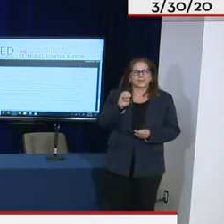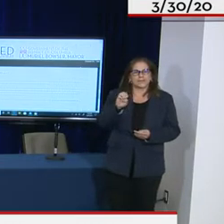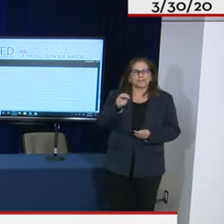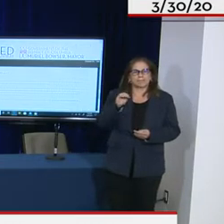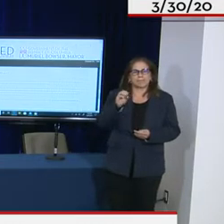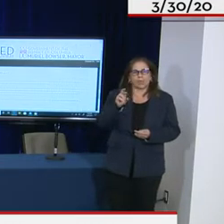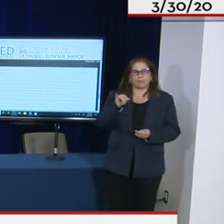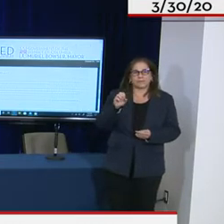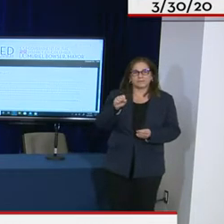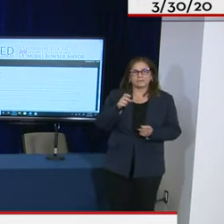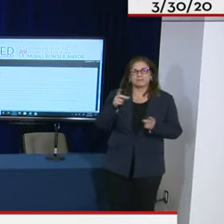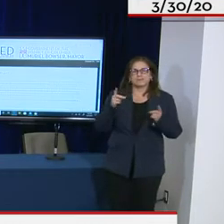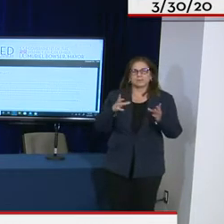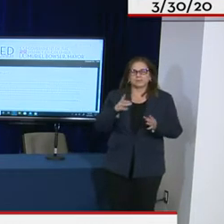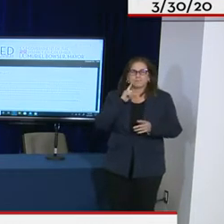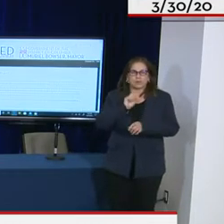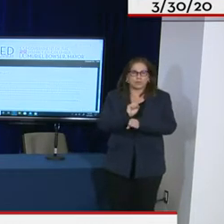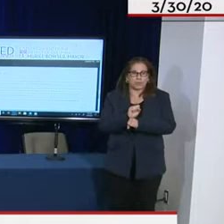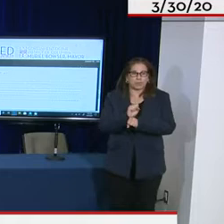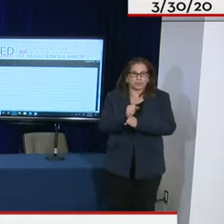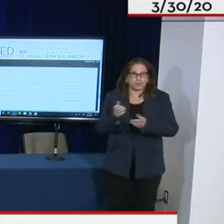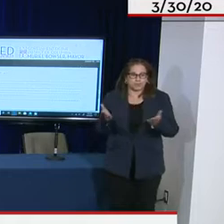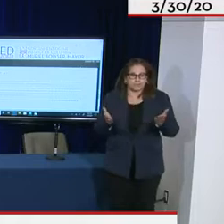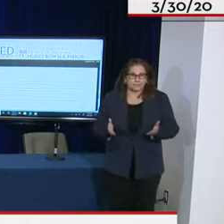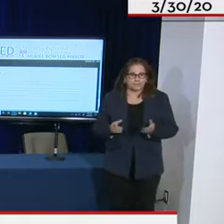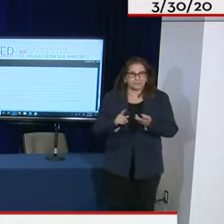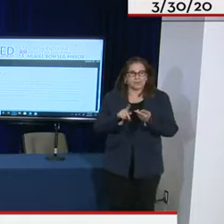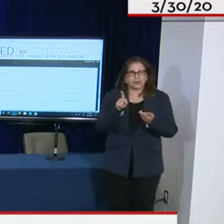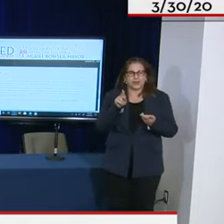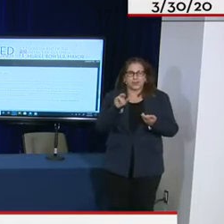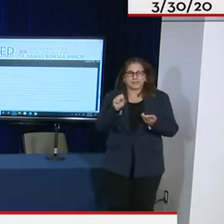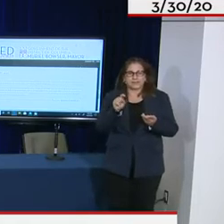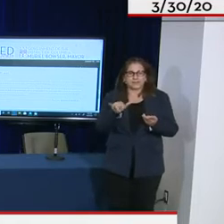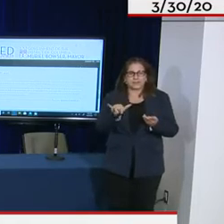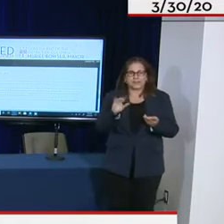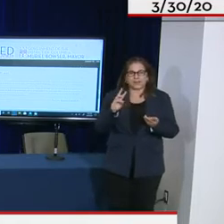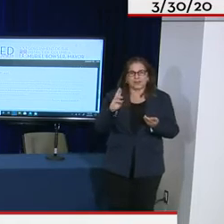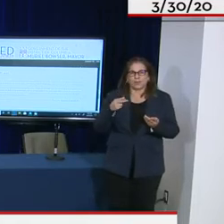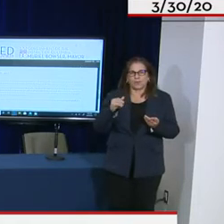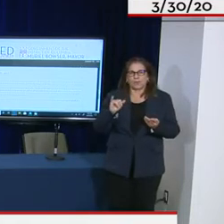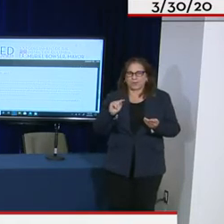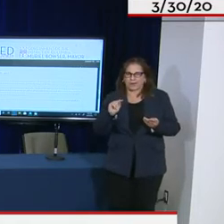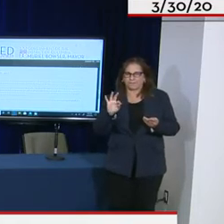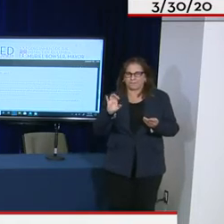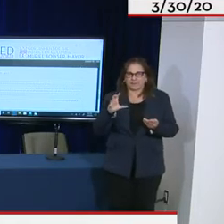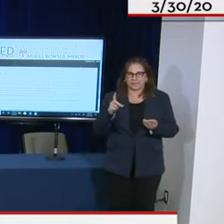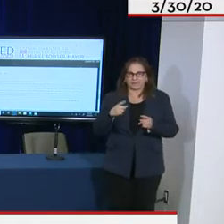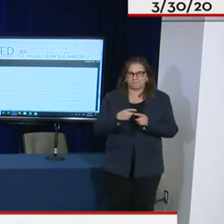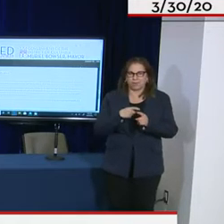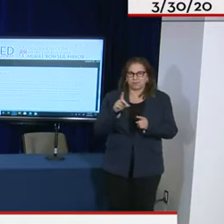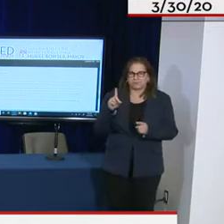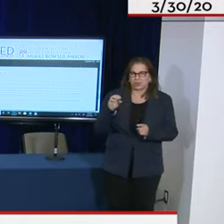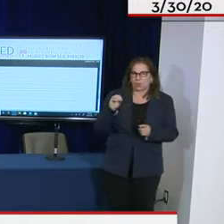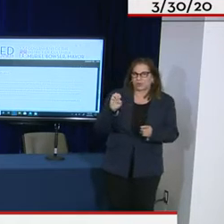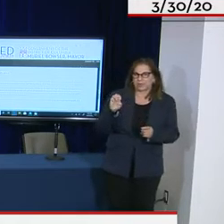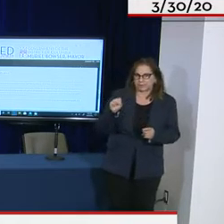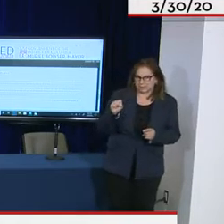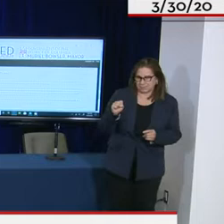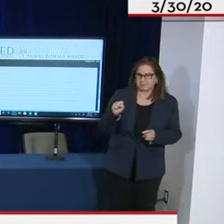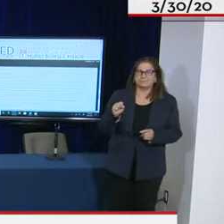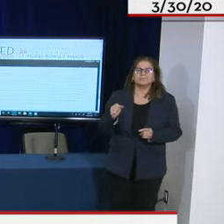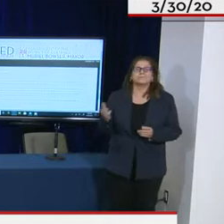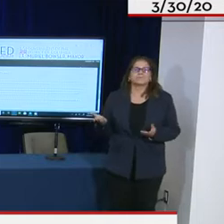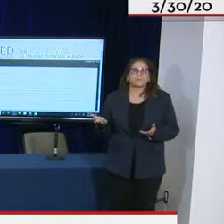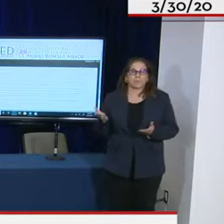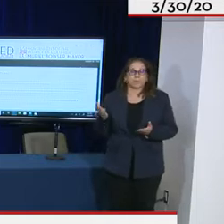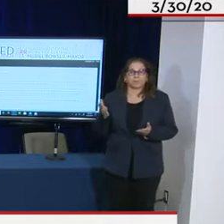and Christy Whitfield, who's our Director for DSLBD. So without further ado, we're going to kick it over to Sabangale to get our call started. Thank you.